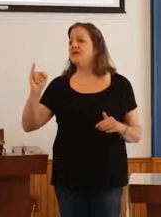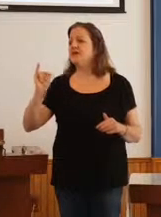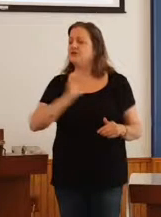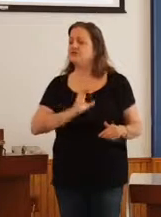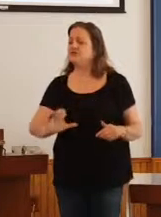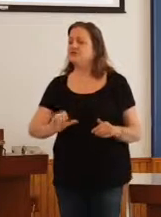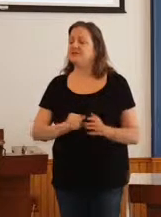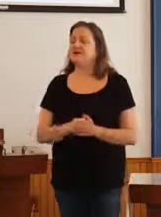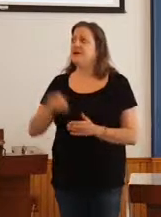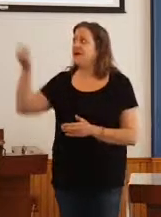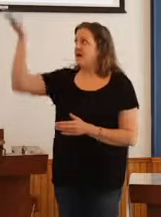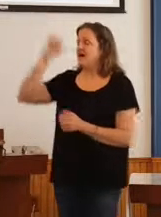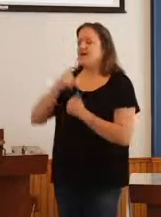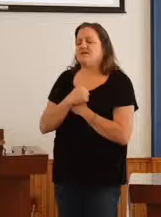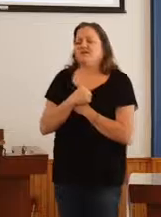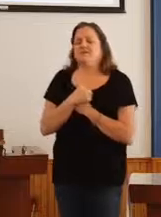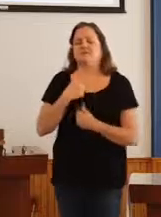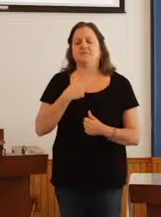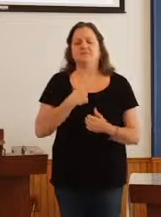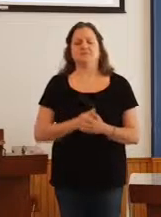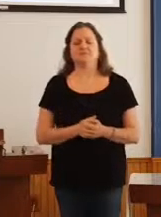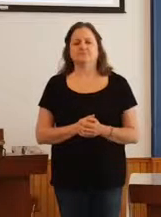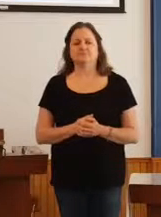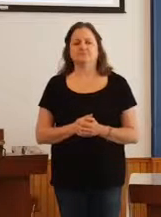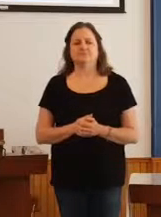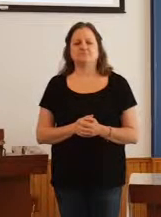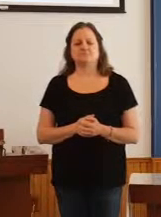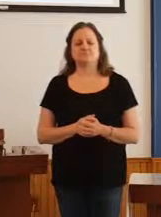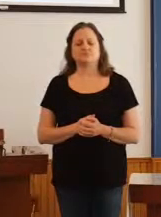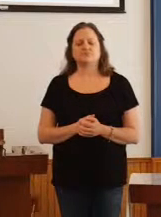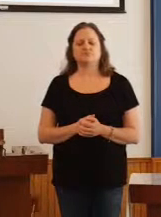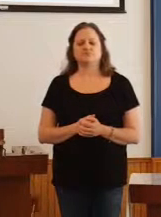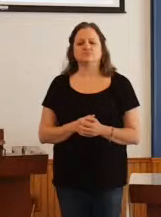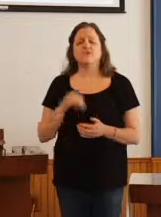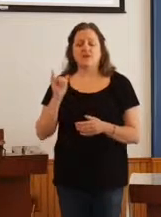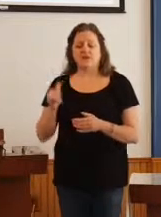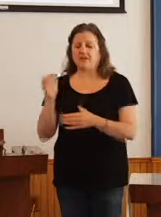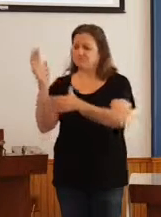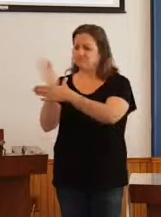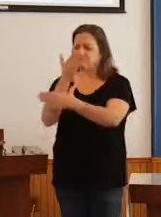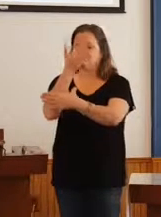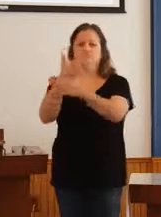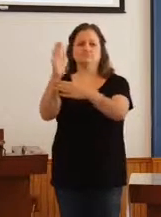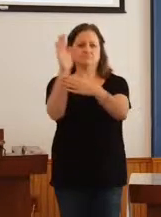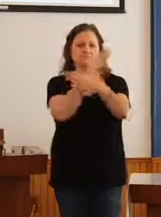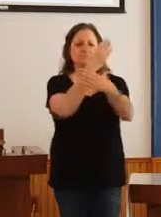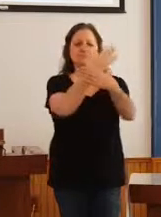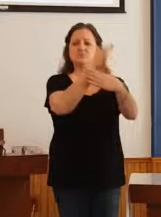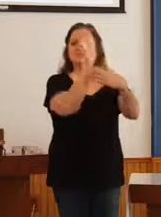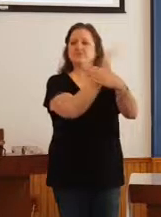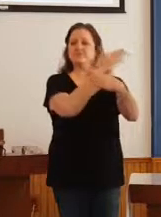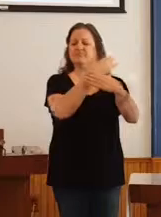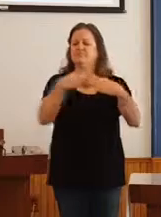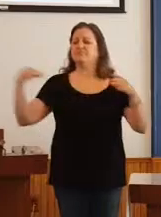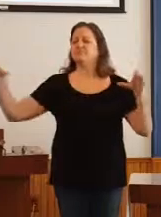loves me for who I am. And more importantly, to share that love to everyone we meet.